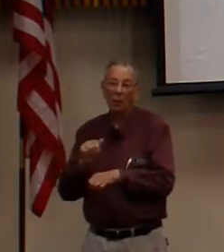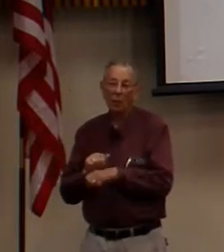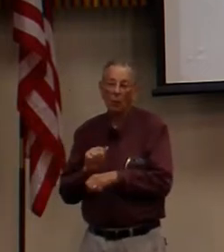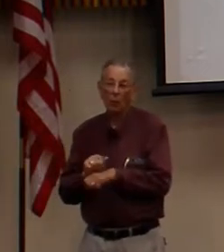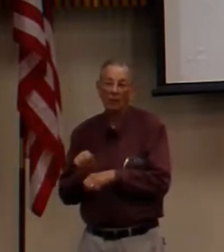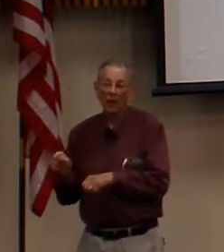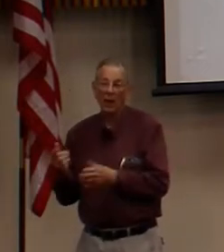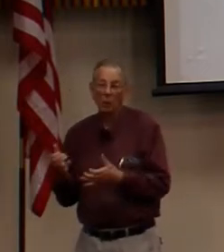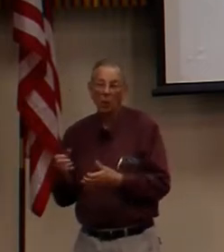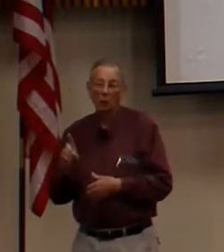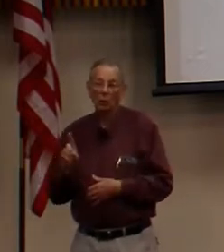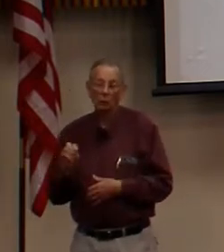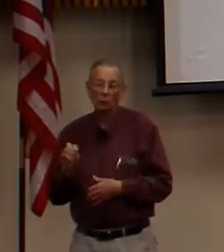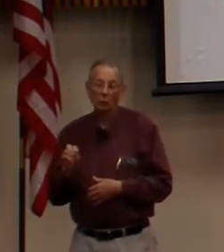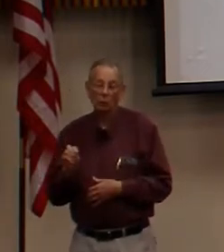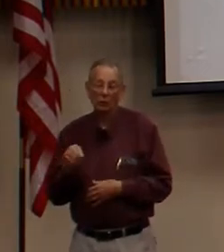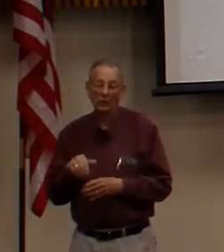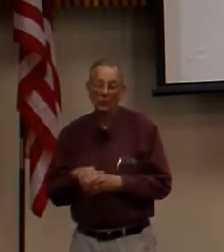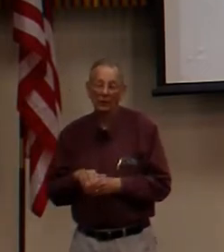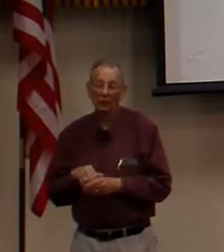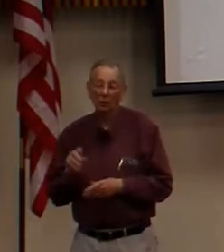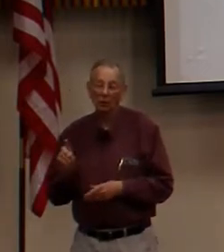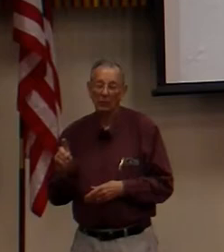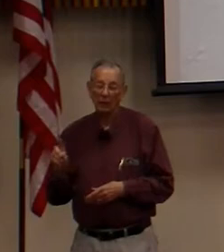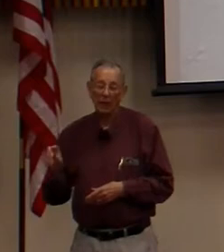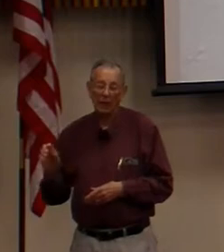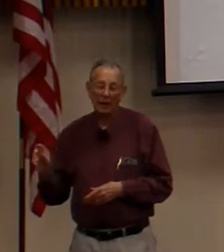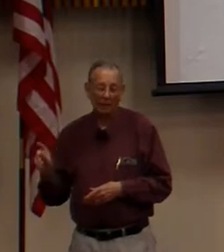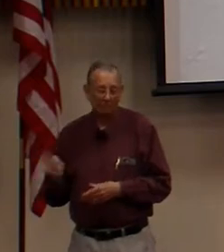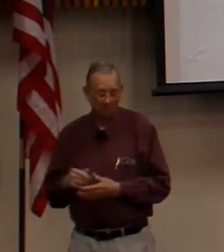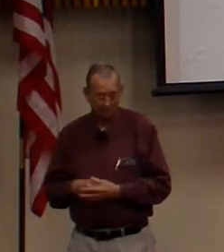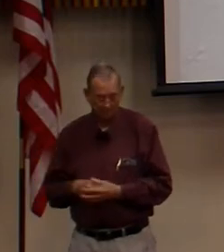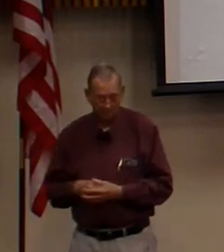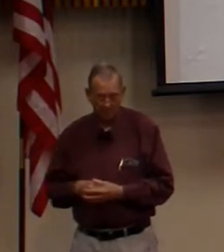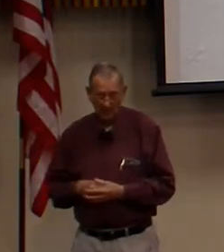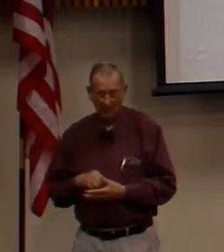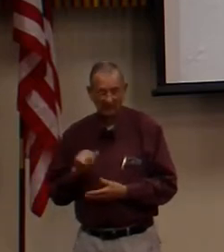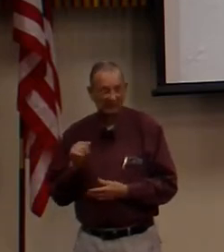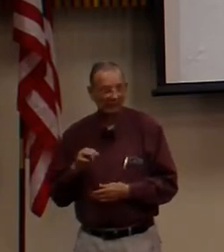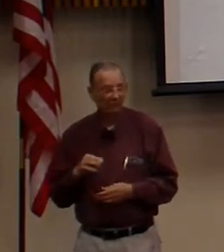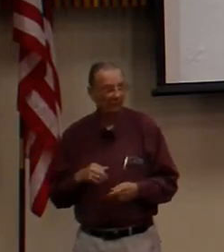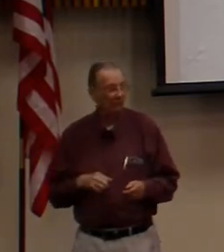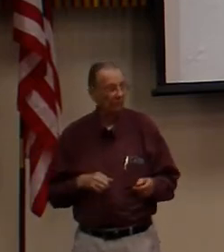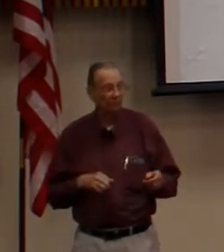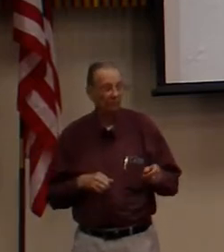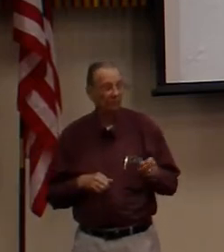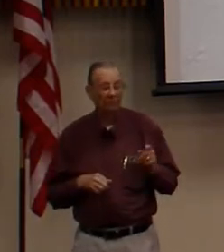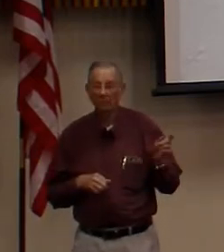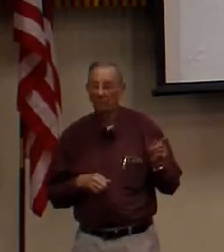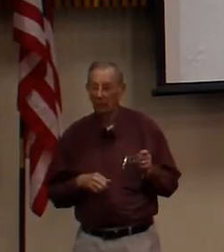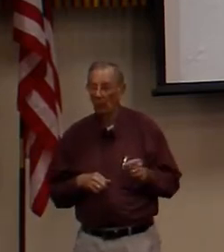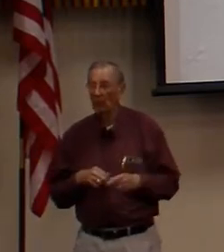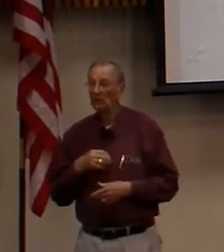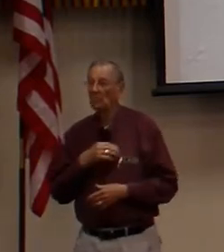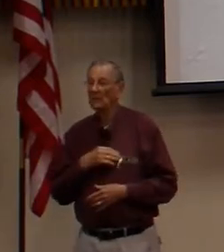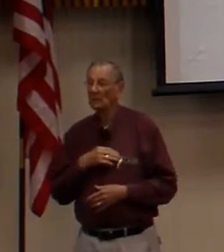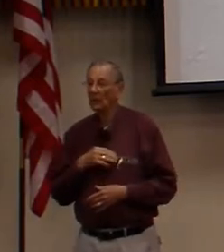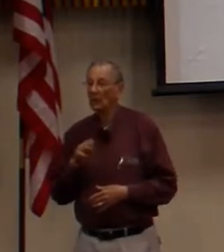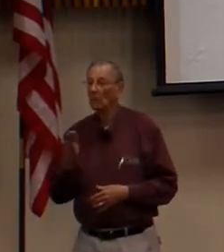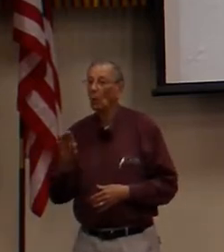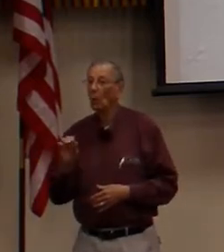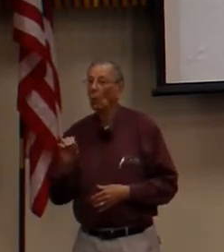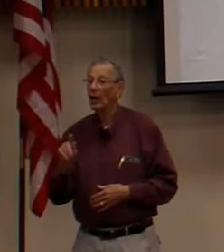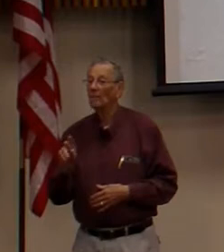they want to do in Duverge. Jeff here was a missionary in Bolivia for several years,